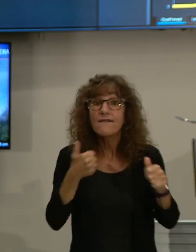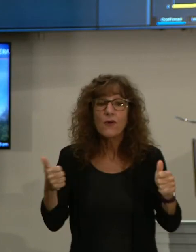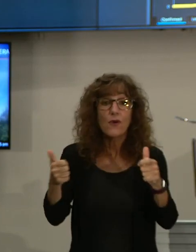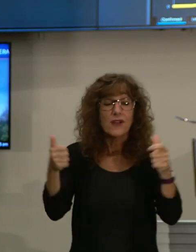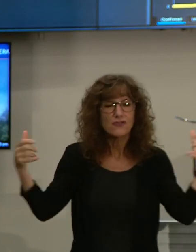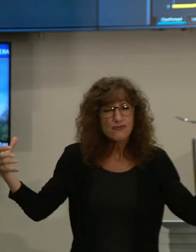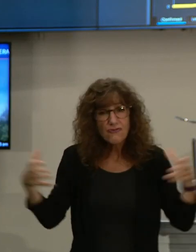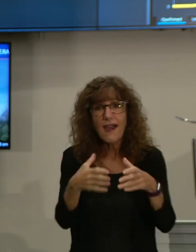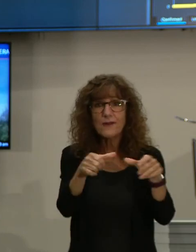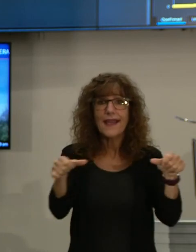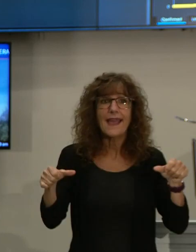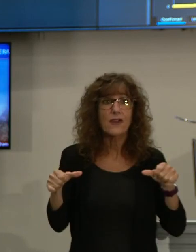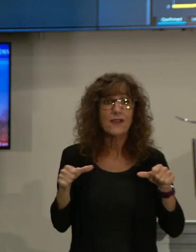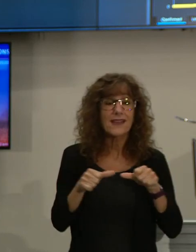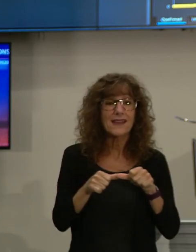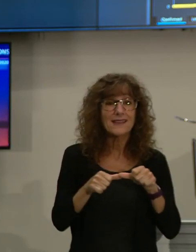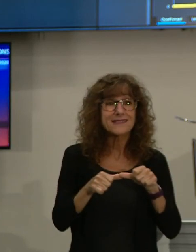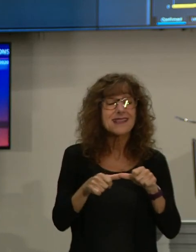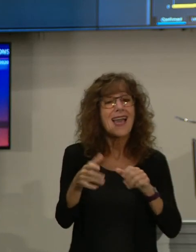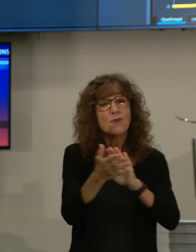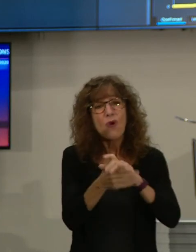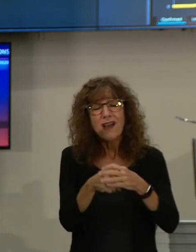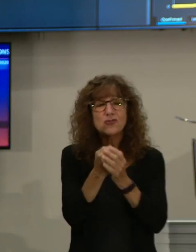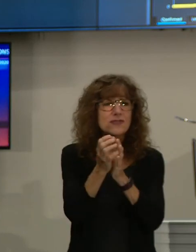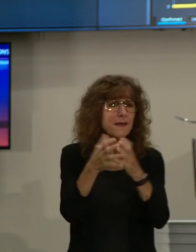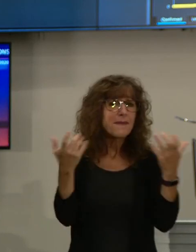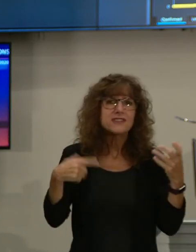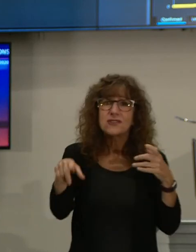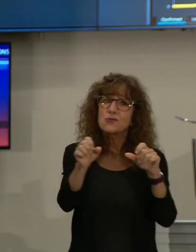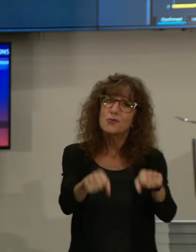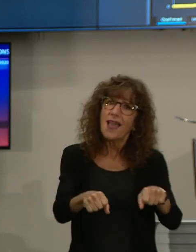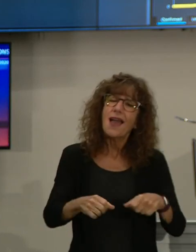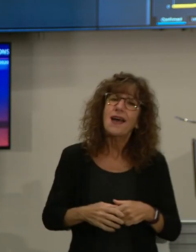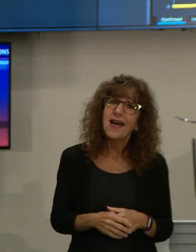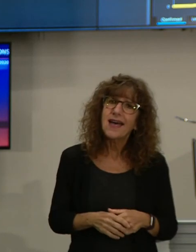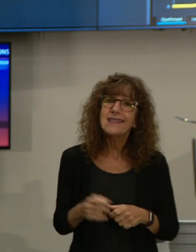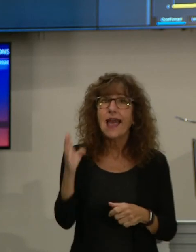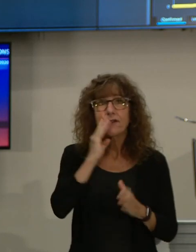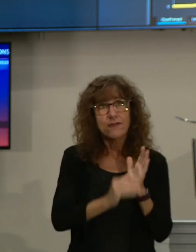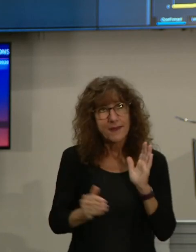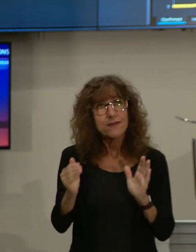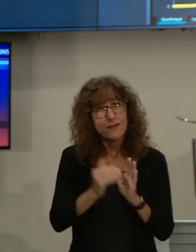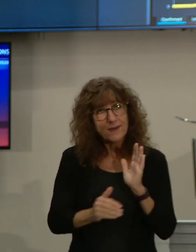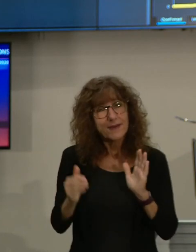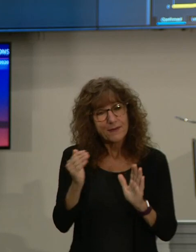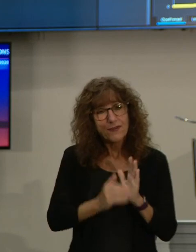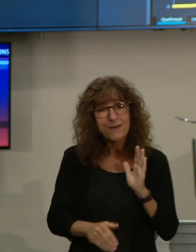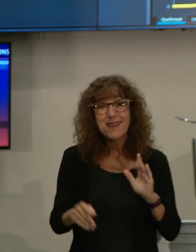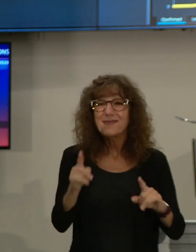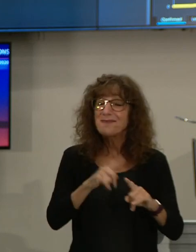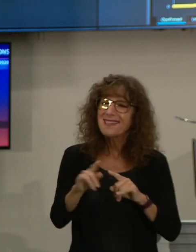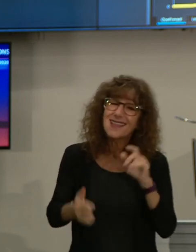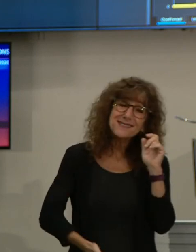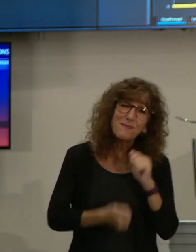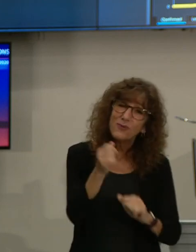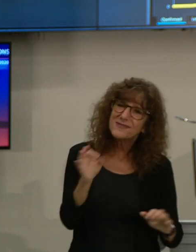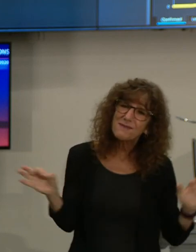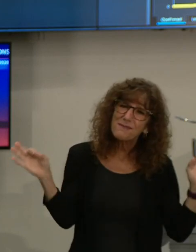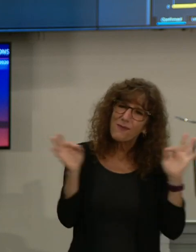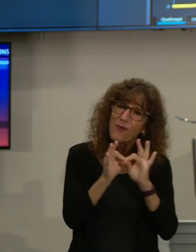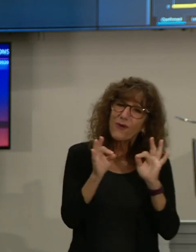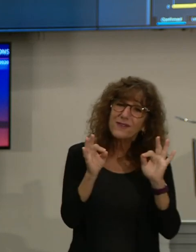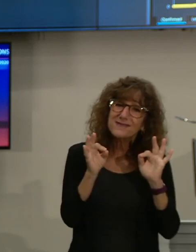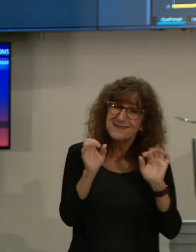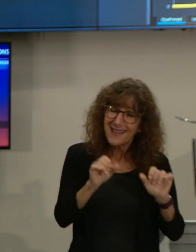crowded areas in public and wash your hands as much as you can. I know I repeat this a lot, but this is the most important thing you can